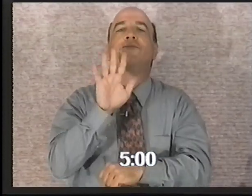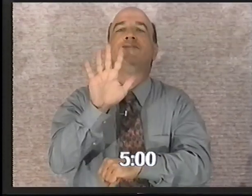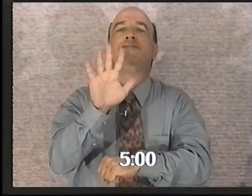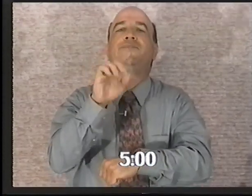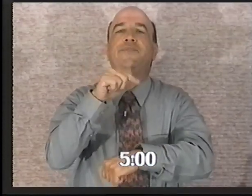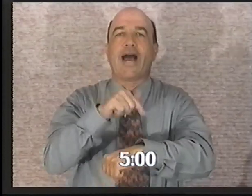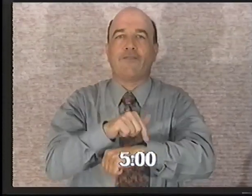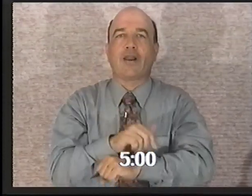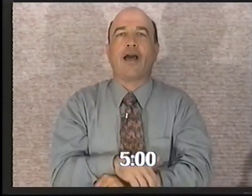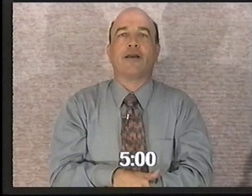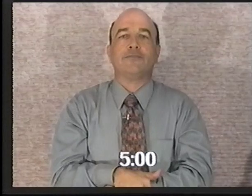5 o'clock,